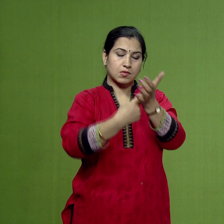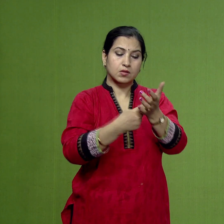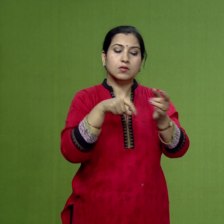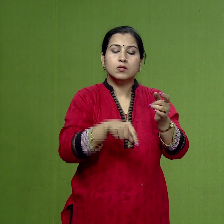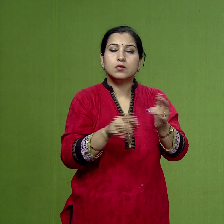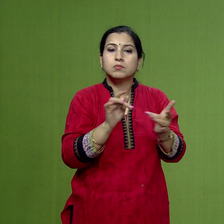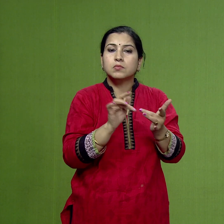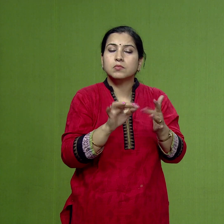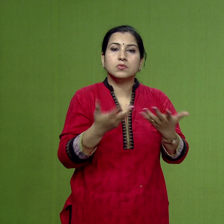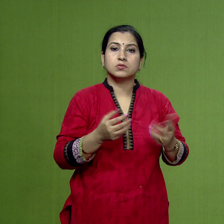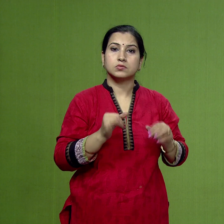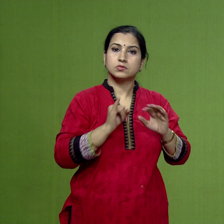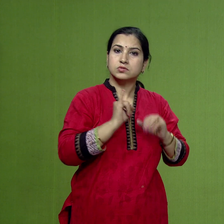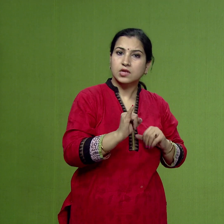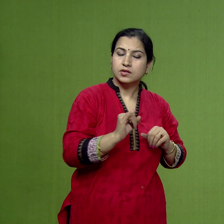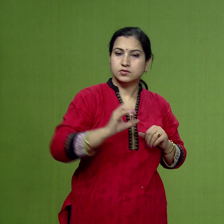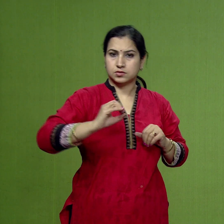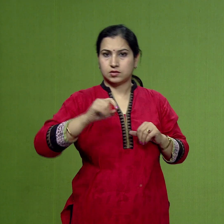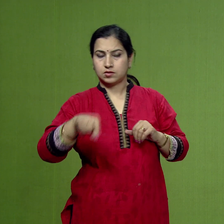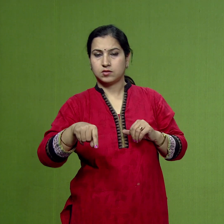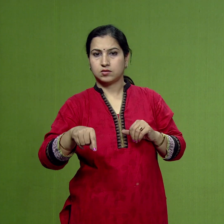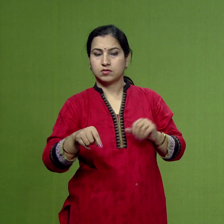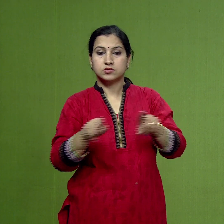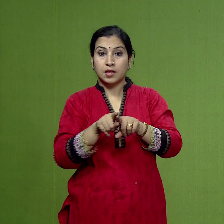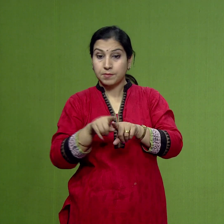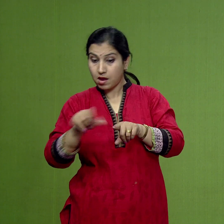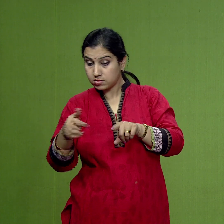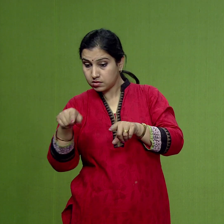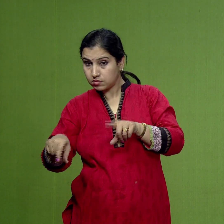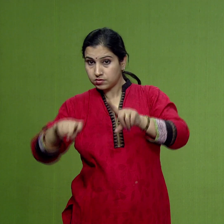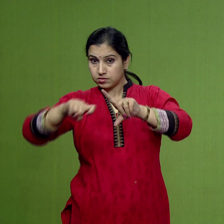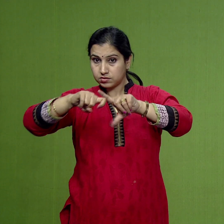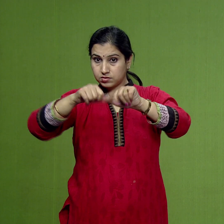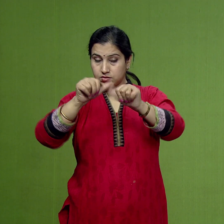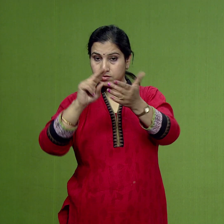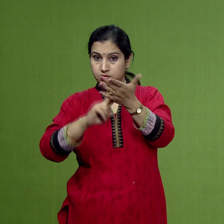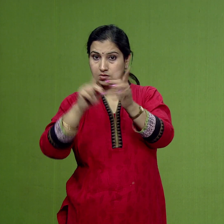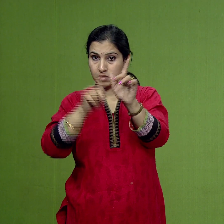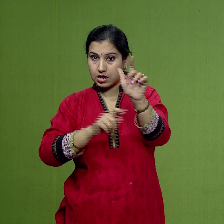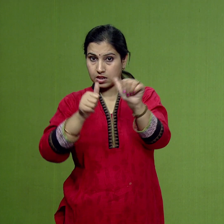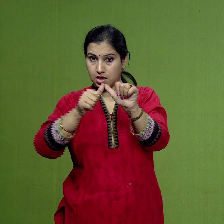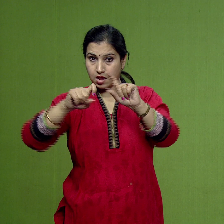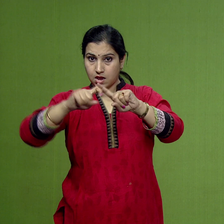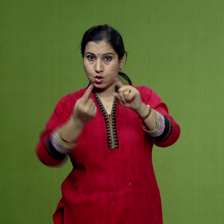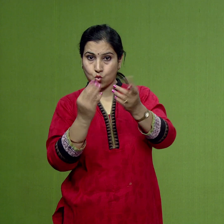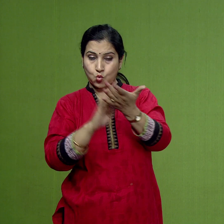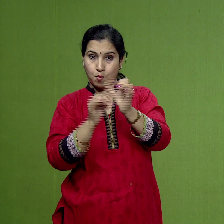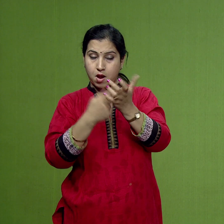6 degree 4 minutes north latitudes, and Kanyakumari is the southernmost point of Indian